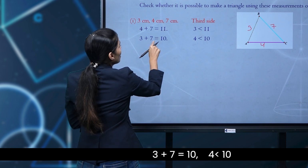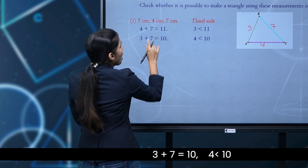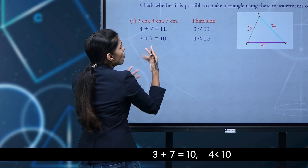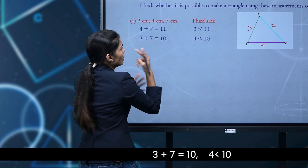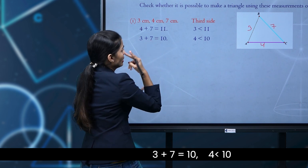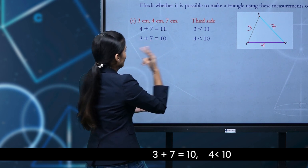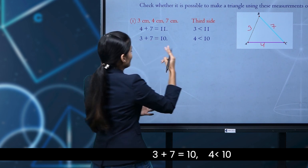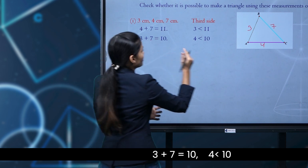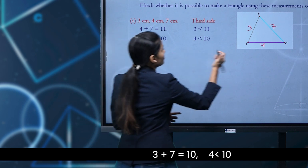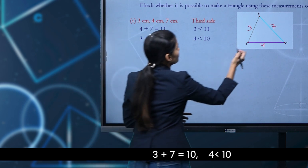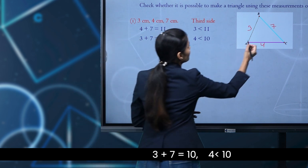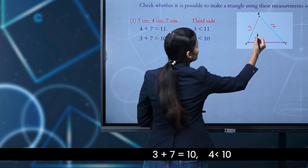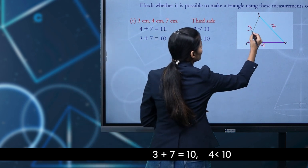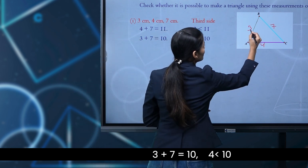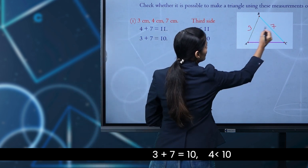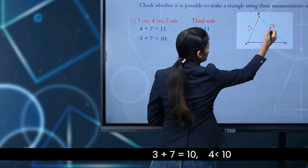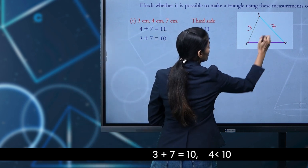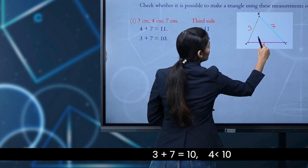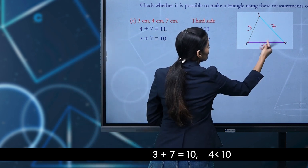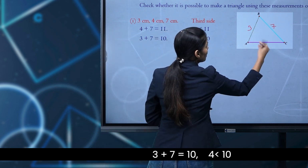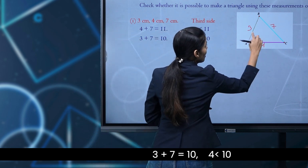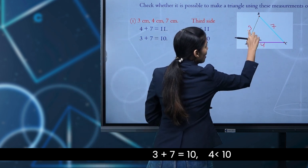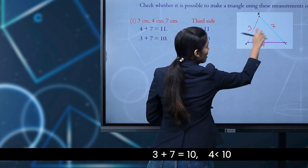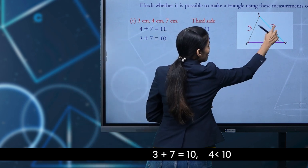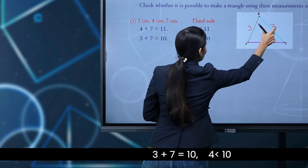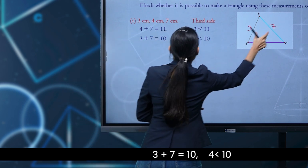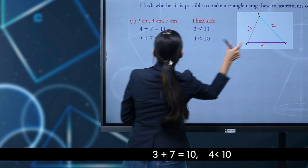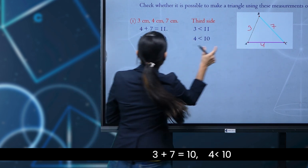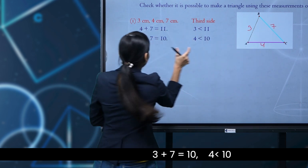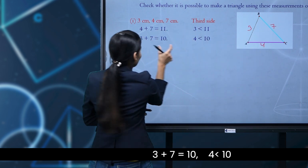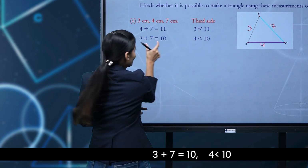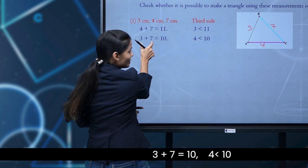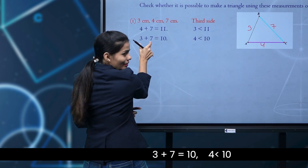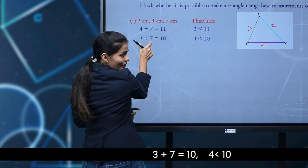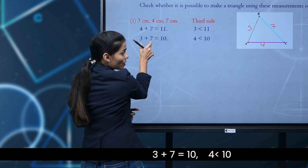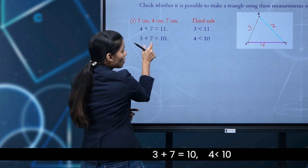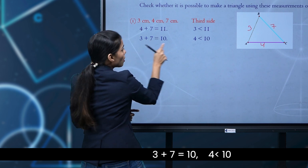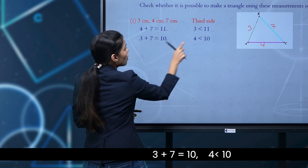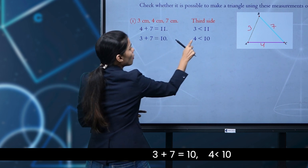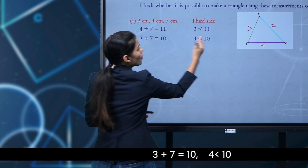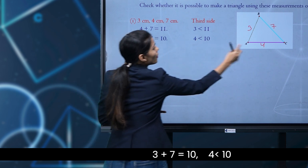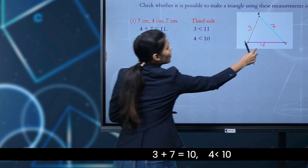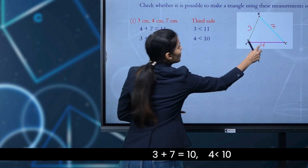Three plus 7 is equal to 10. 4 less than 10.